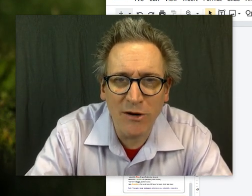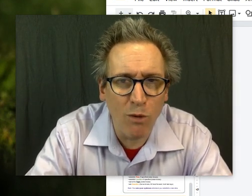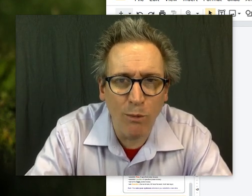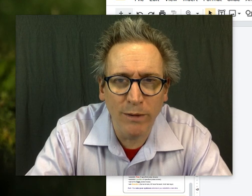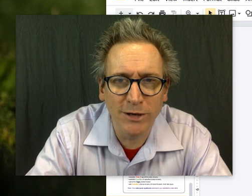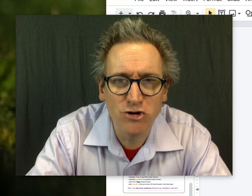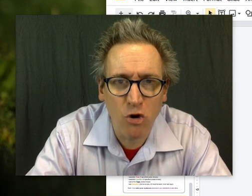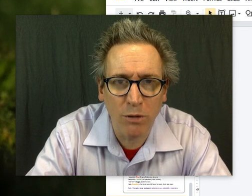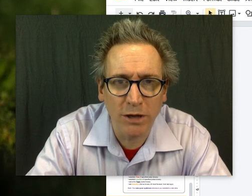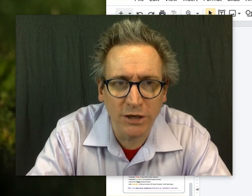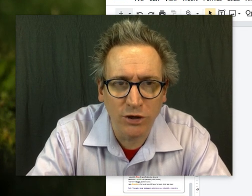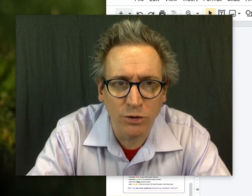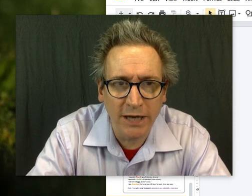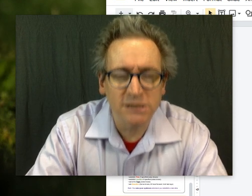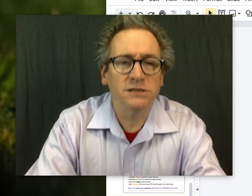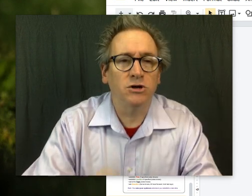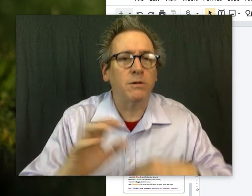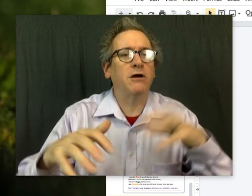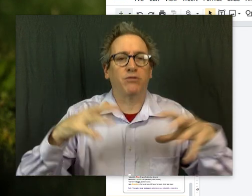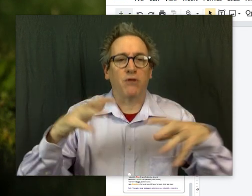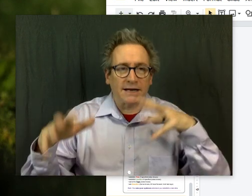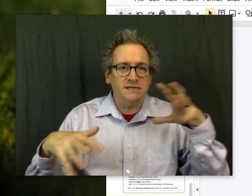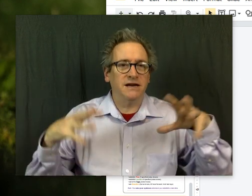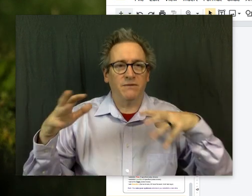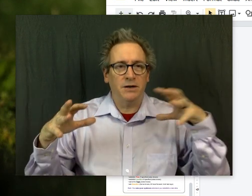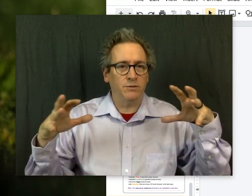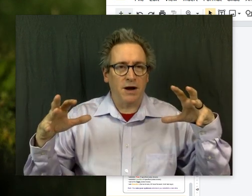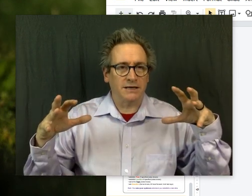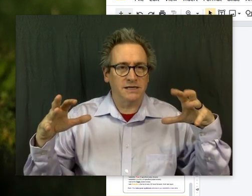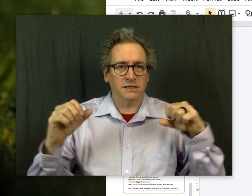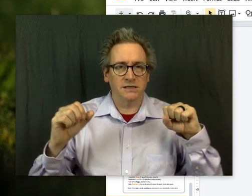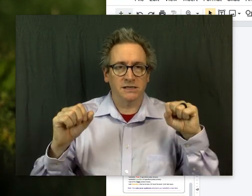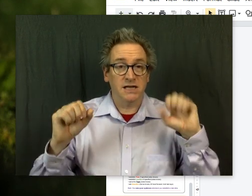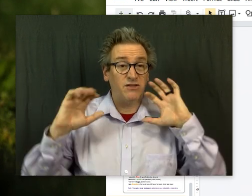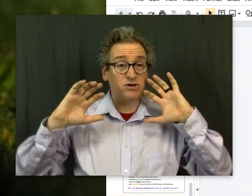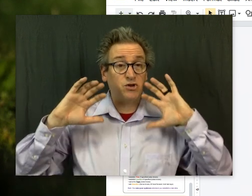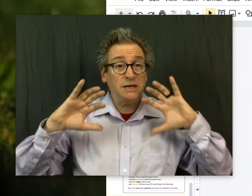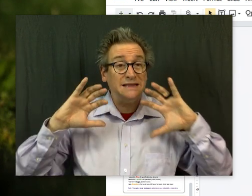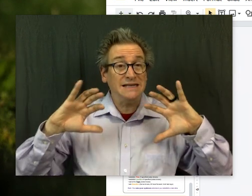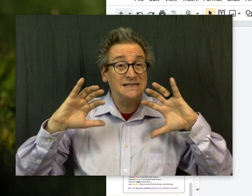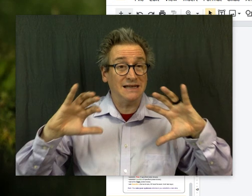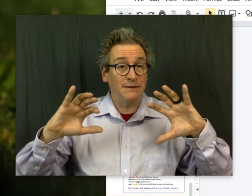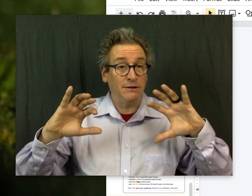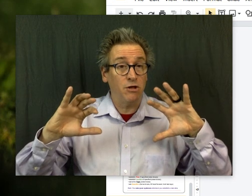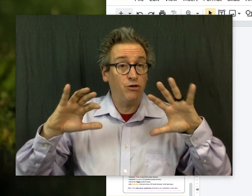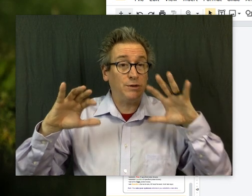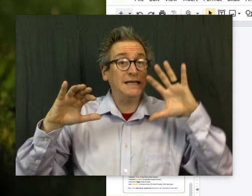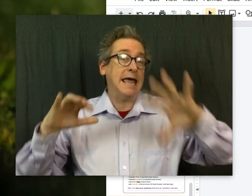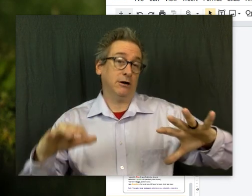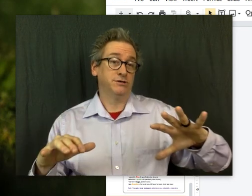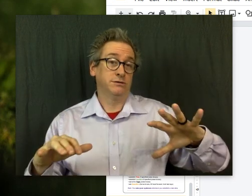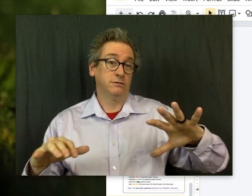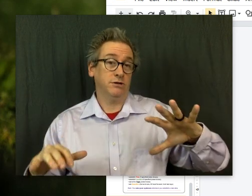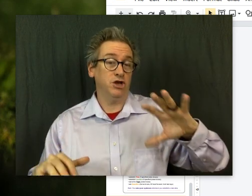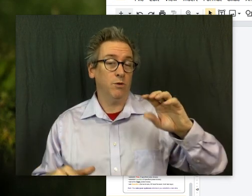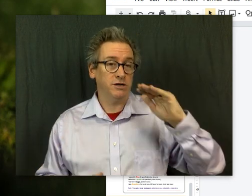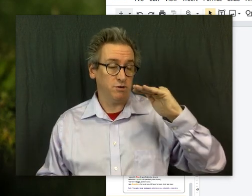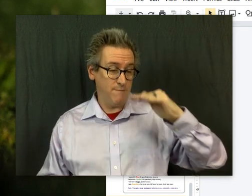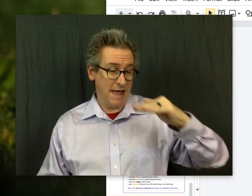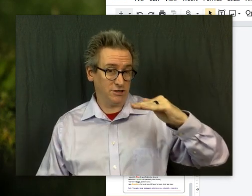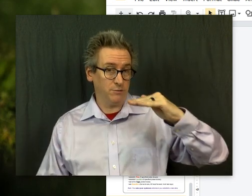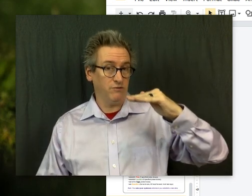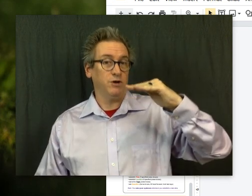And then what we would normally do is go around and practice, and everybody would practice sentences. There's 3 things to think about, 3 layers that you